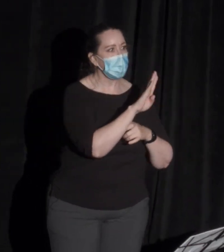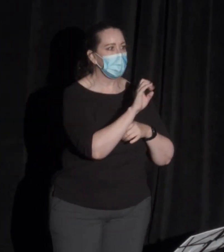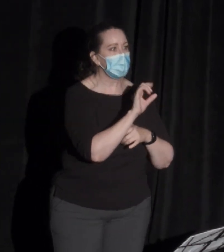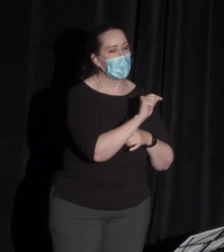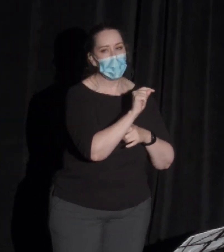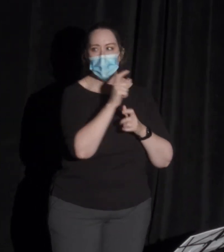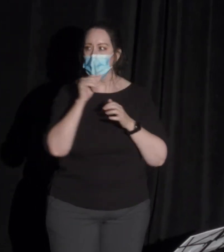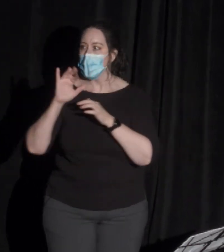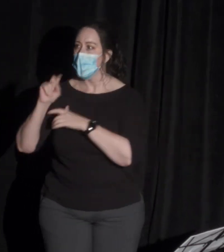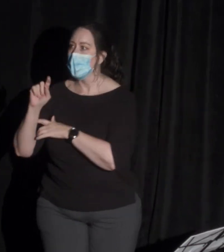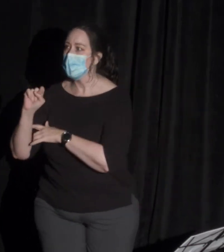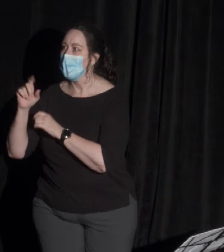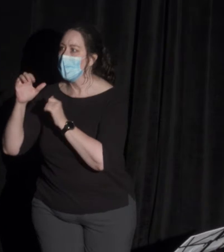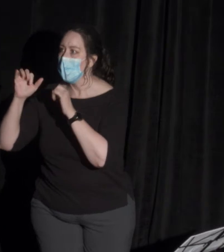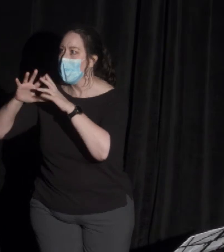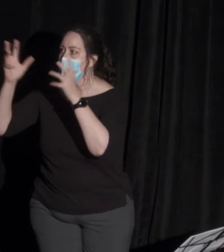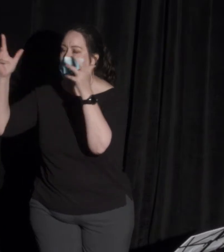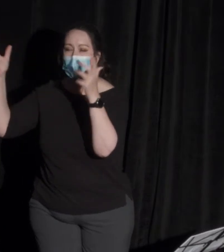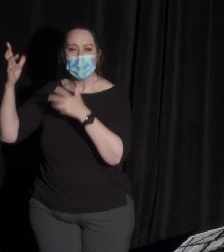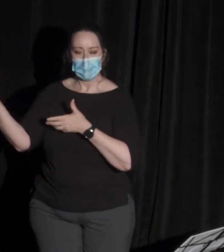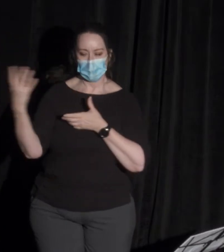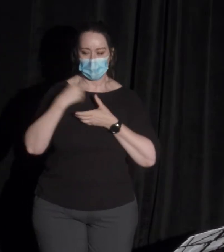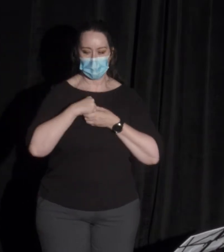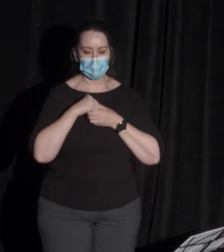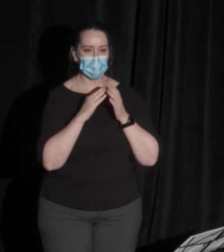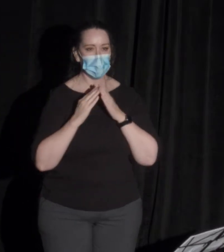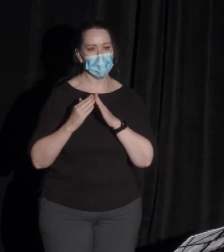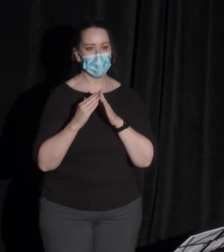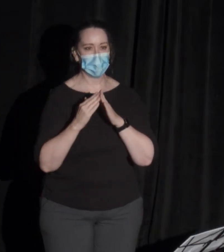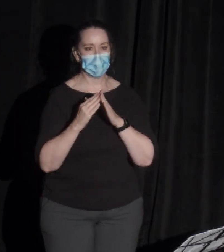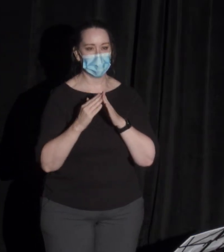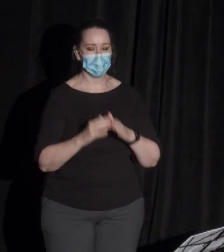cloud, you are part of this community.